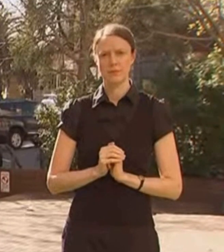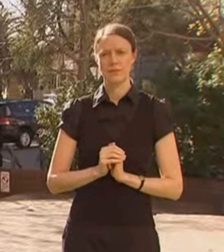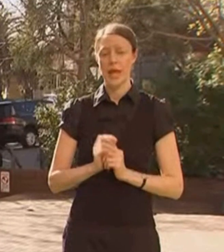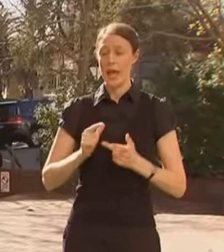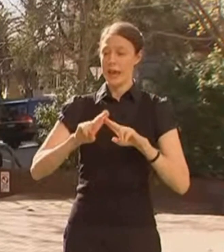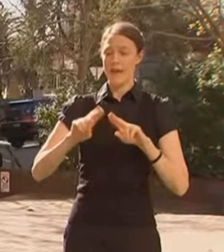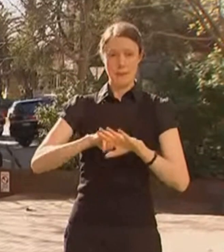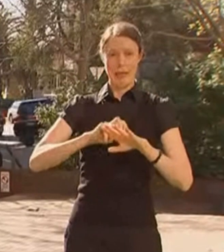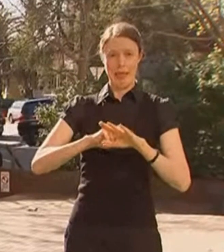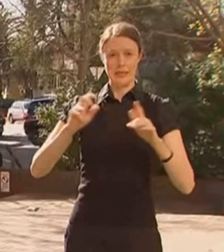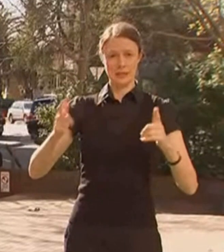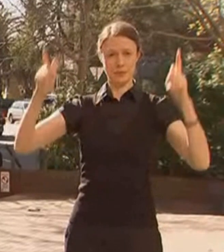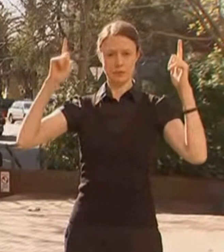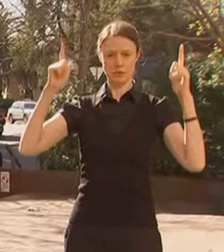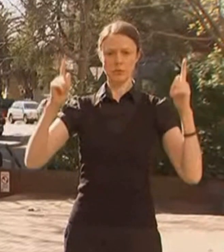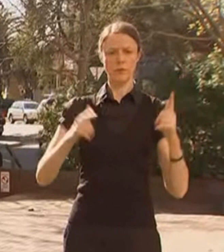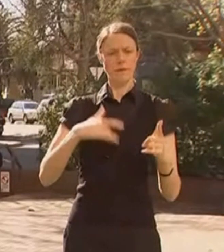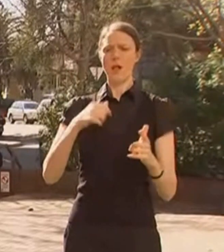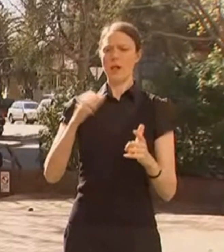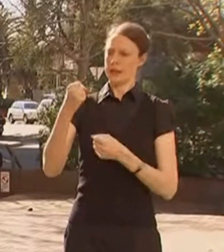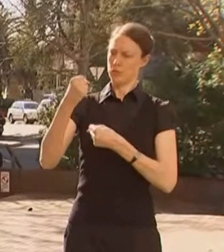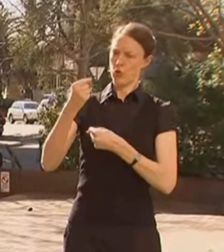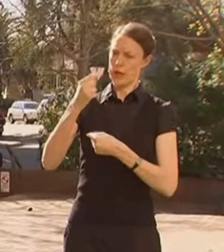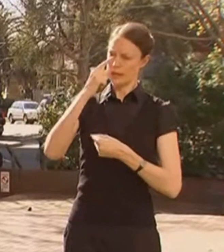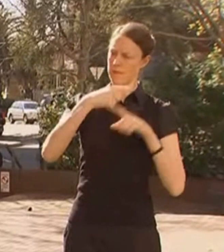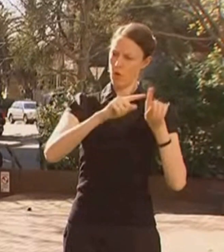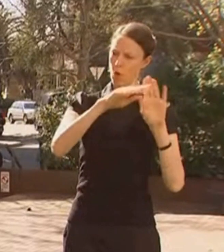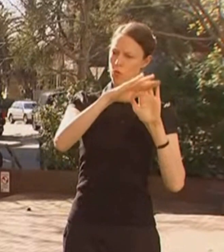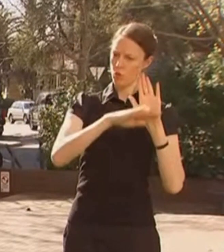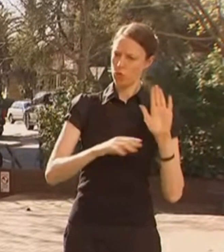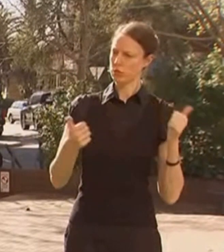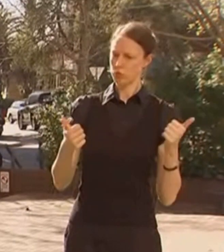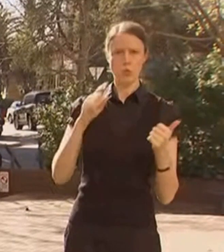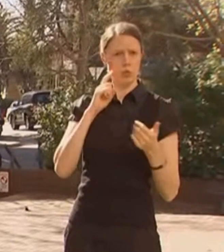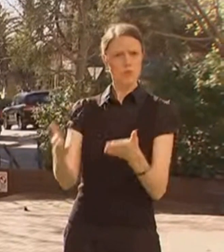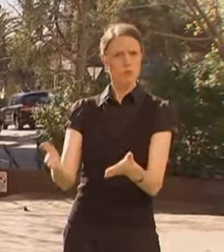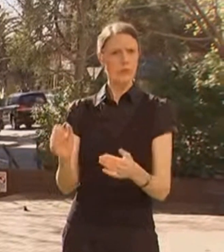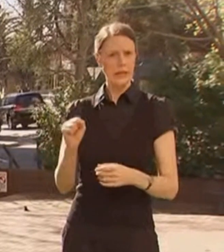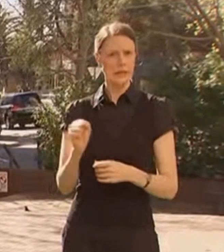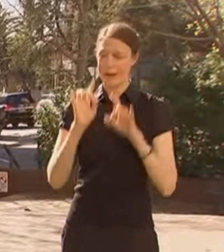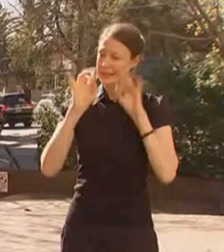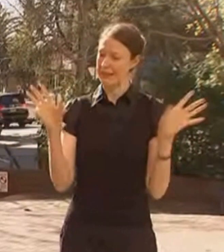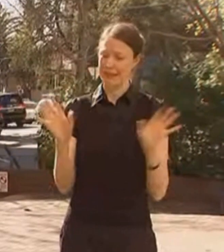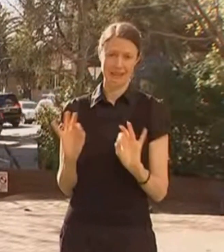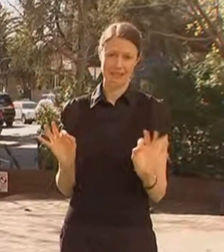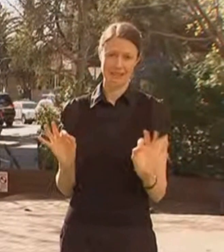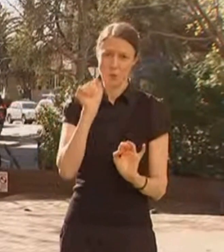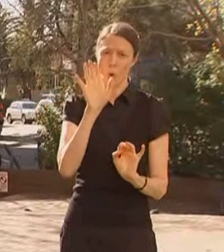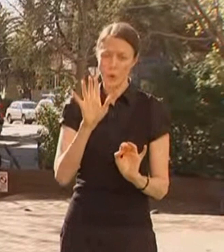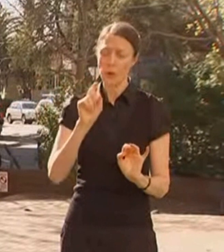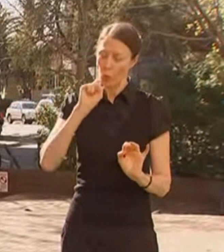I say to people who have a strong view, please express that view in a way that doesn't breach the health orders.